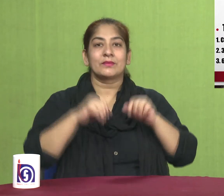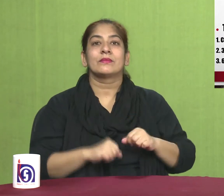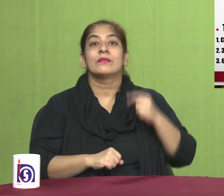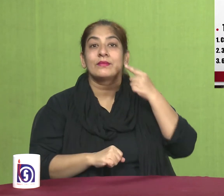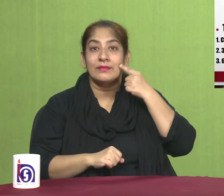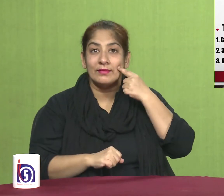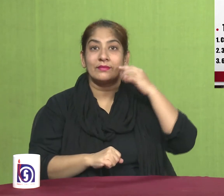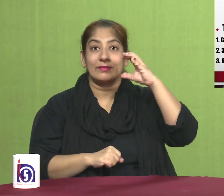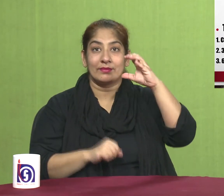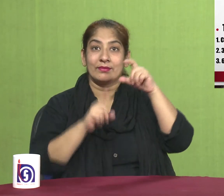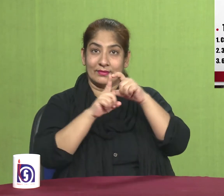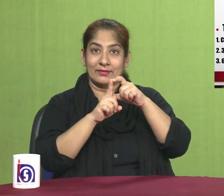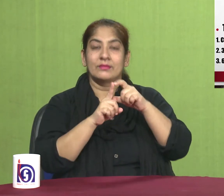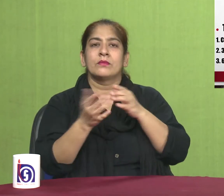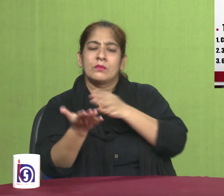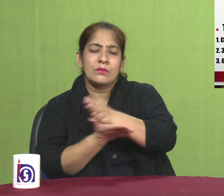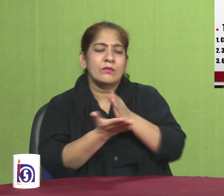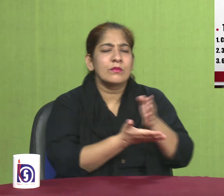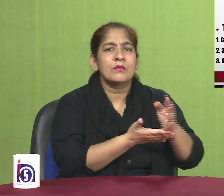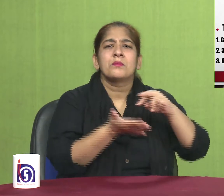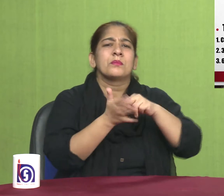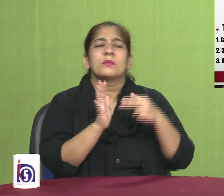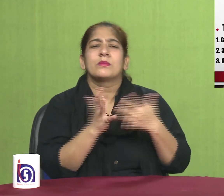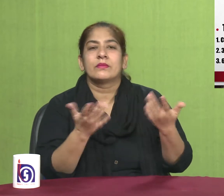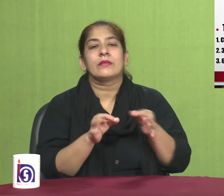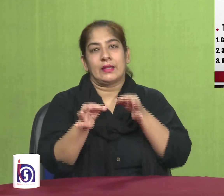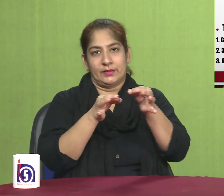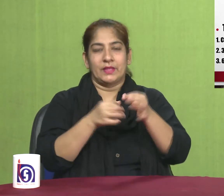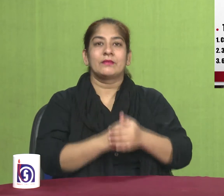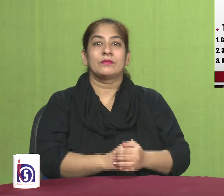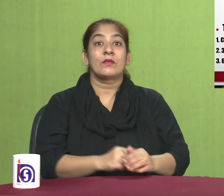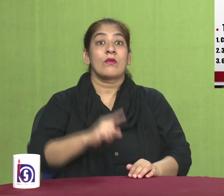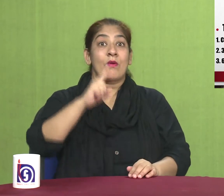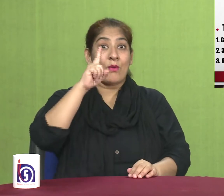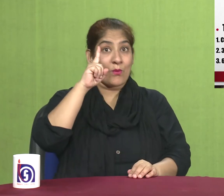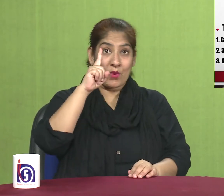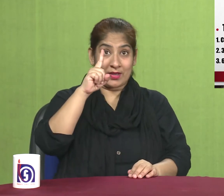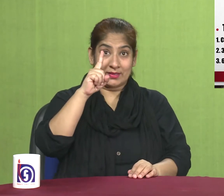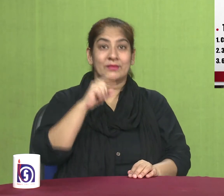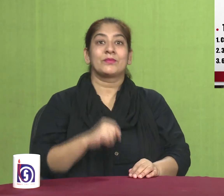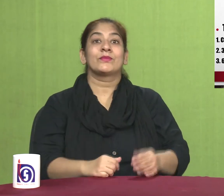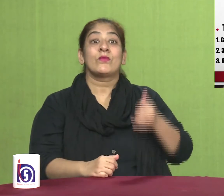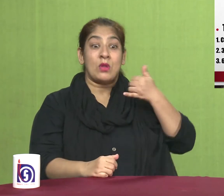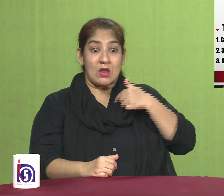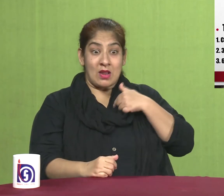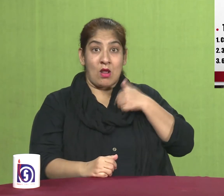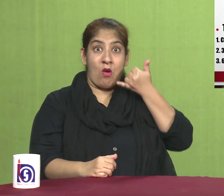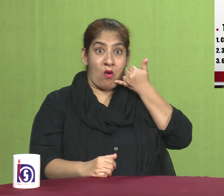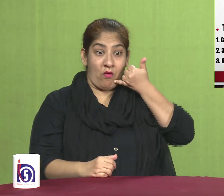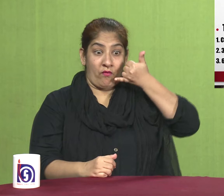Seventh point is ICD. It is known as intercorporate deposits. It is of 3 types. The first one